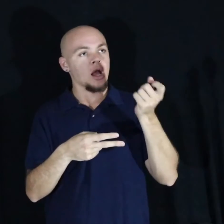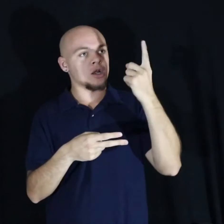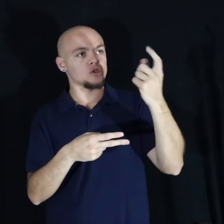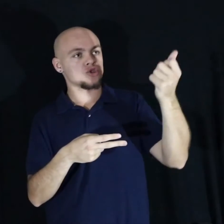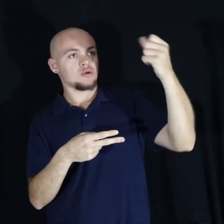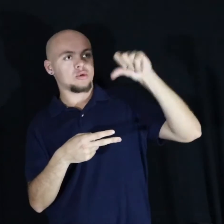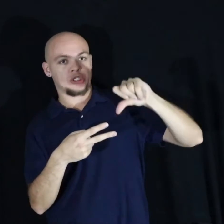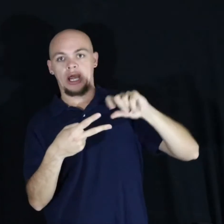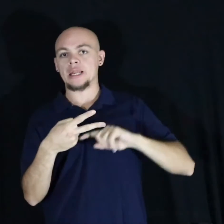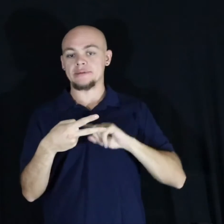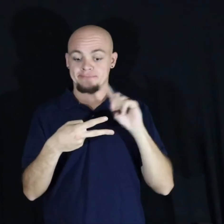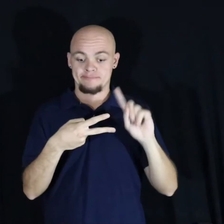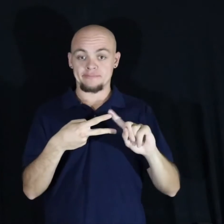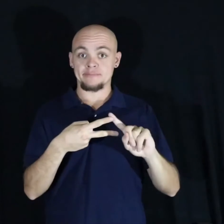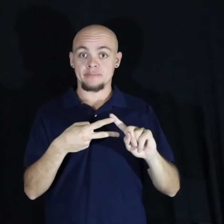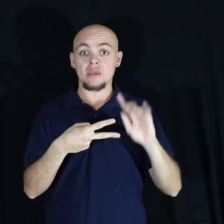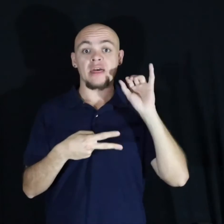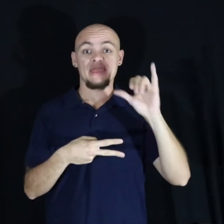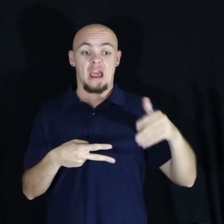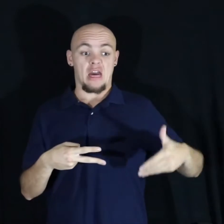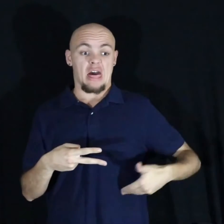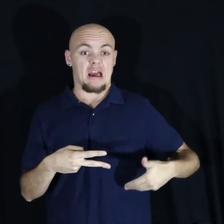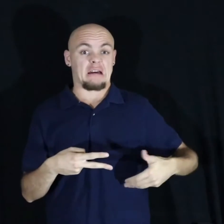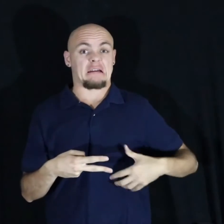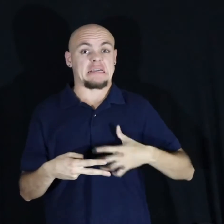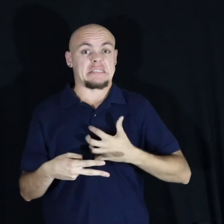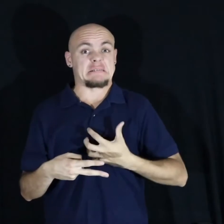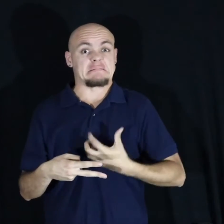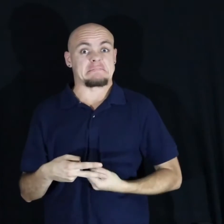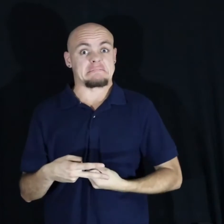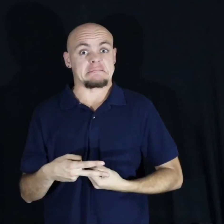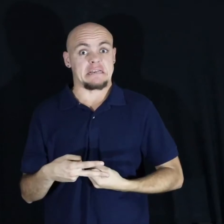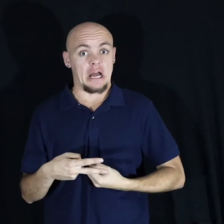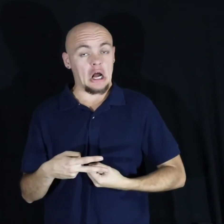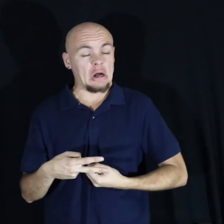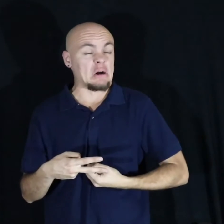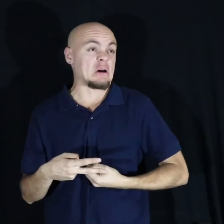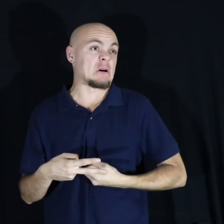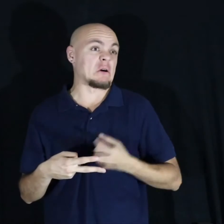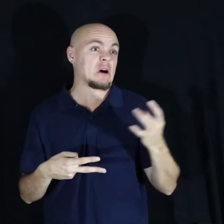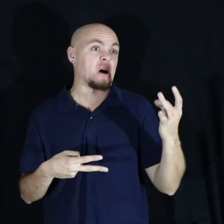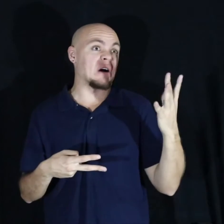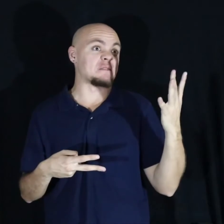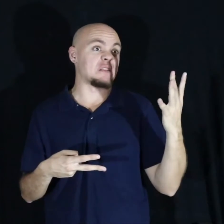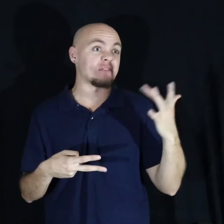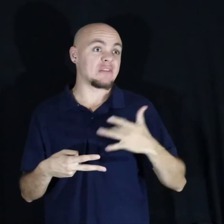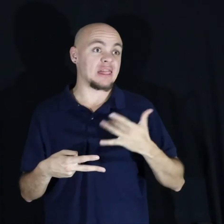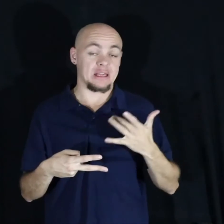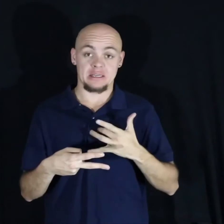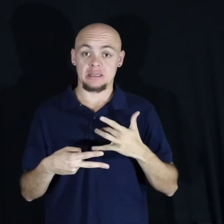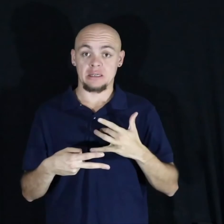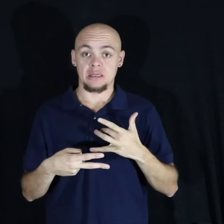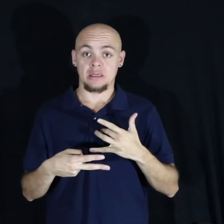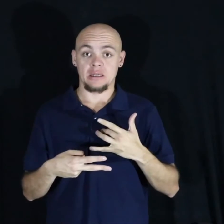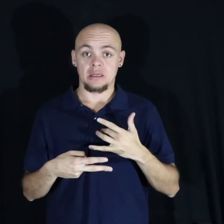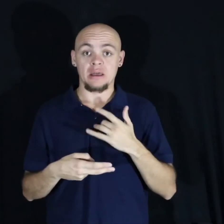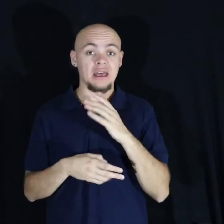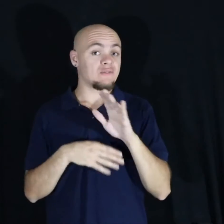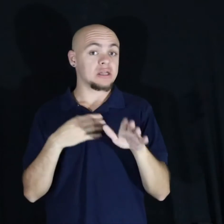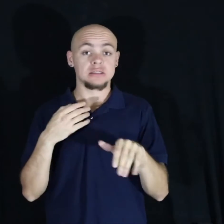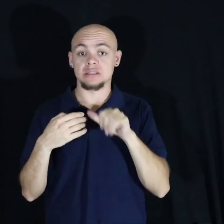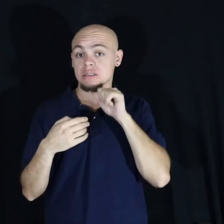both based on the presence of that gut-wrenching feeling that arises as a product of rejection. If the feeling is not